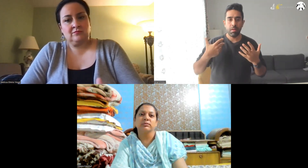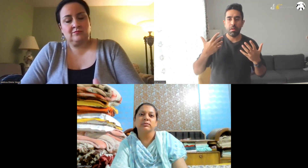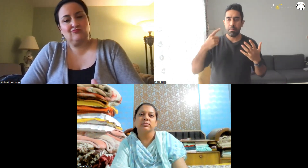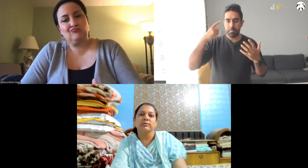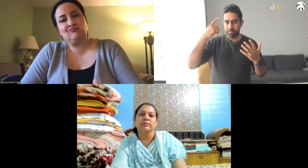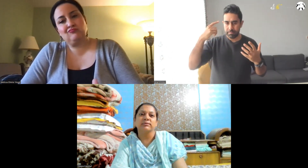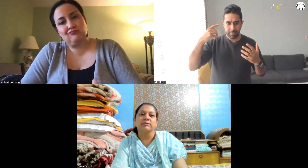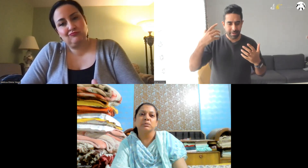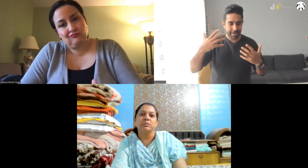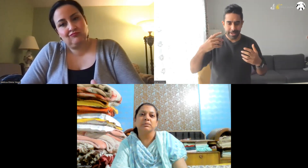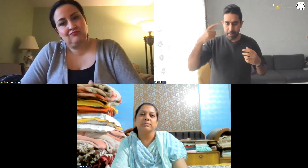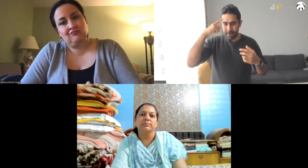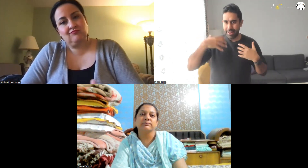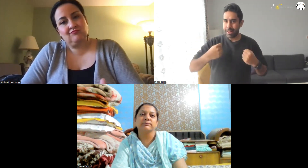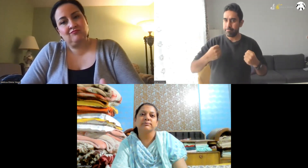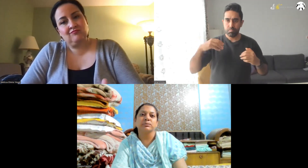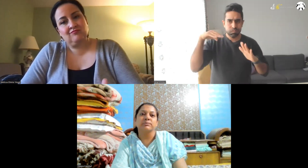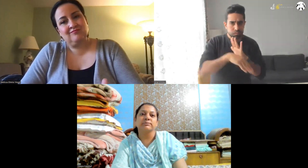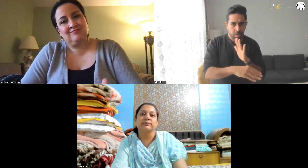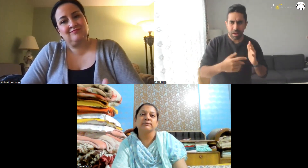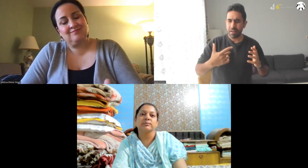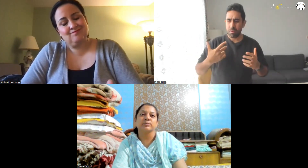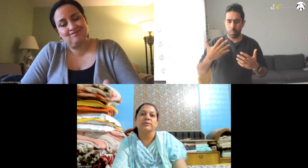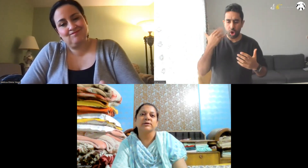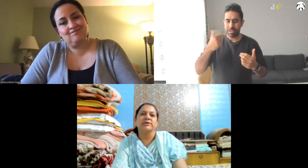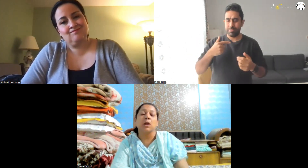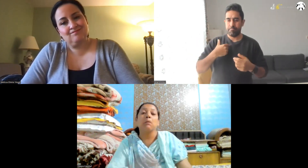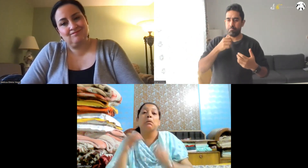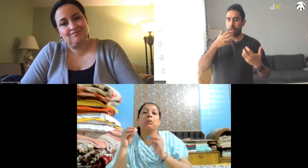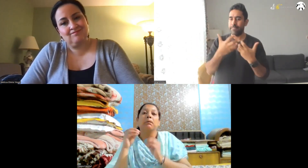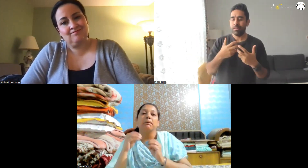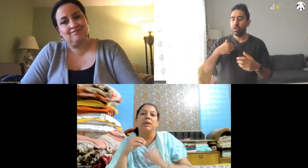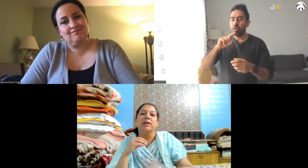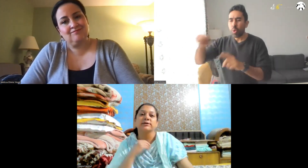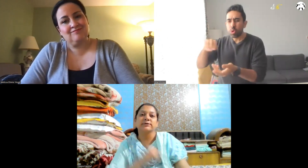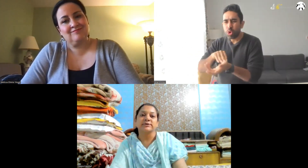really impacted my body. I started, my mental health, as well as